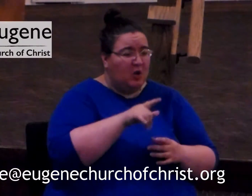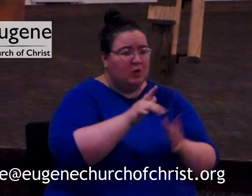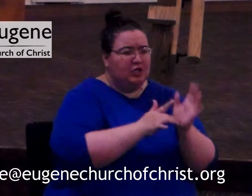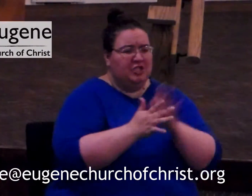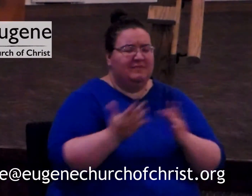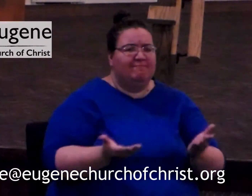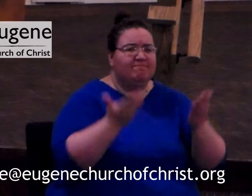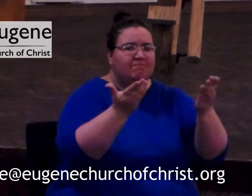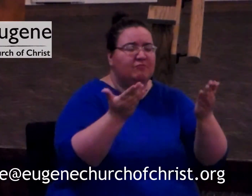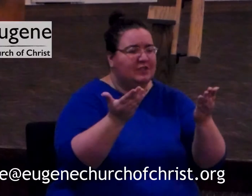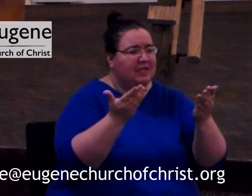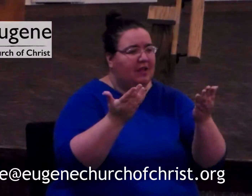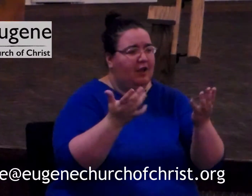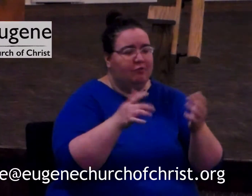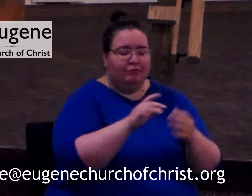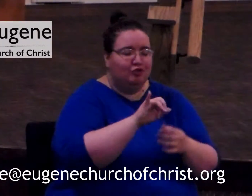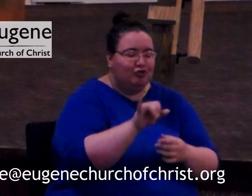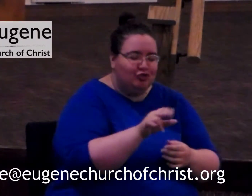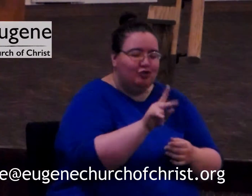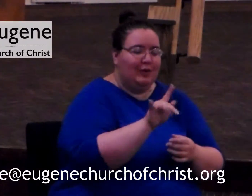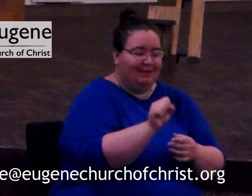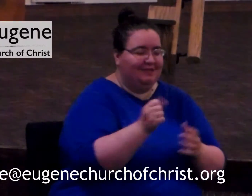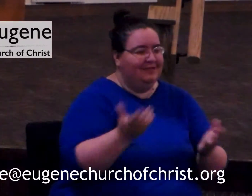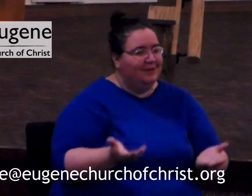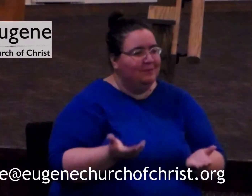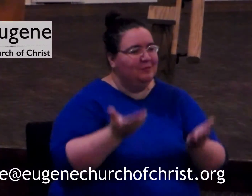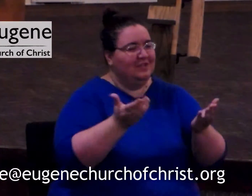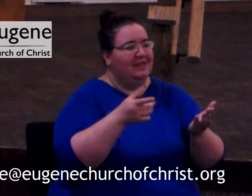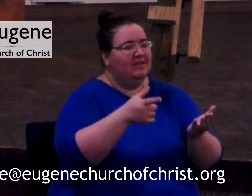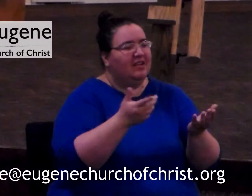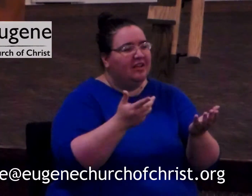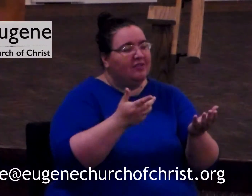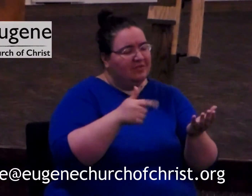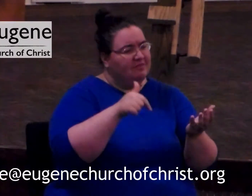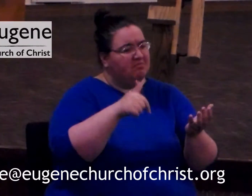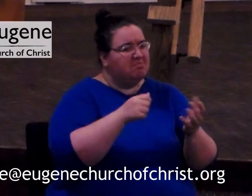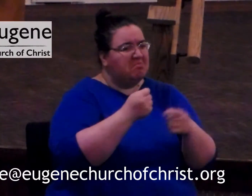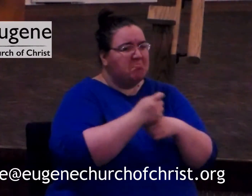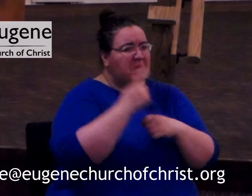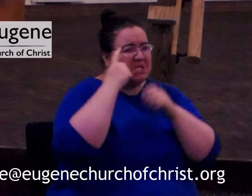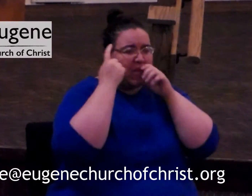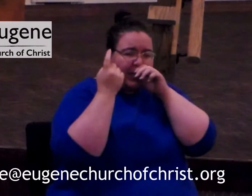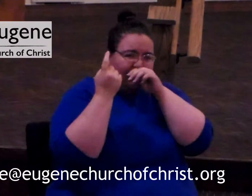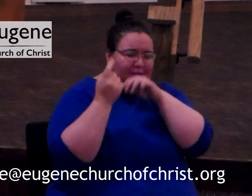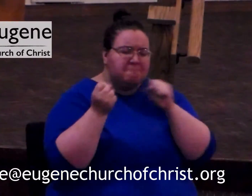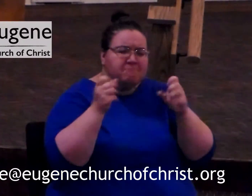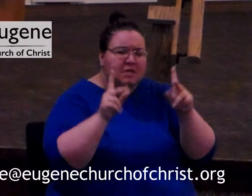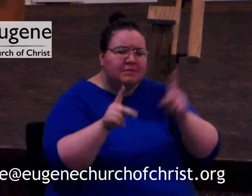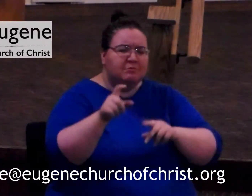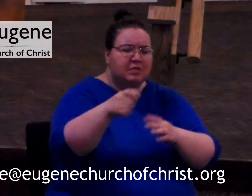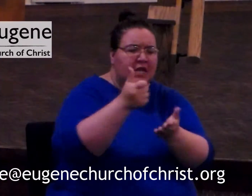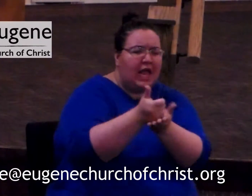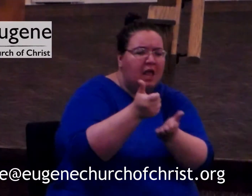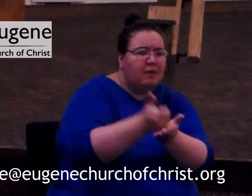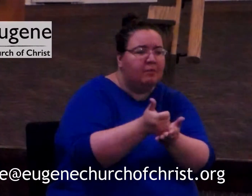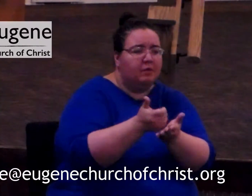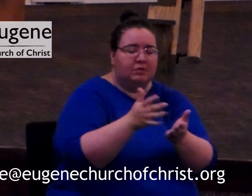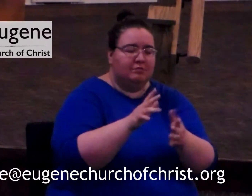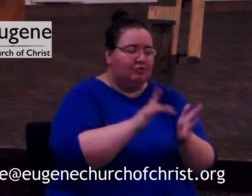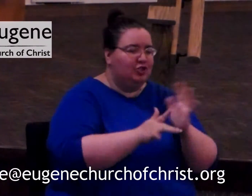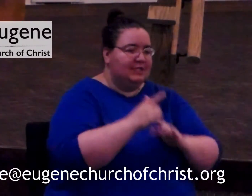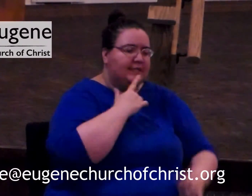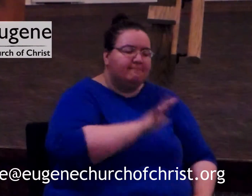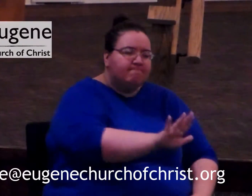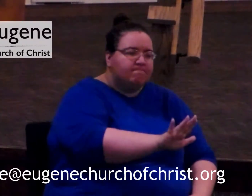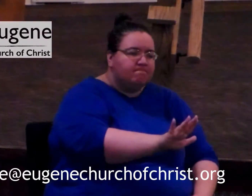Everyone understands that this is worth a lot of money, and there are a lot of people that need help out there. But Jesus instead says, leave her